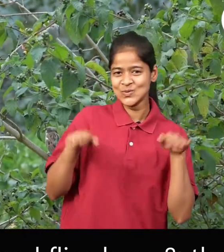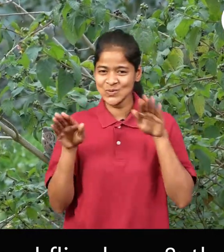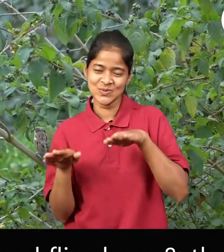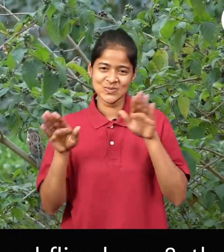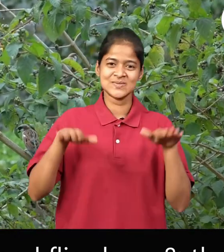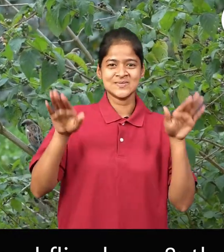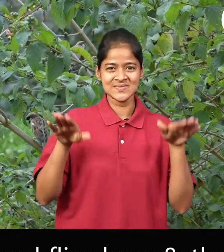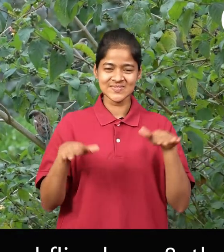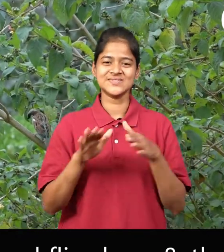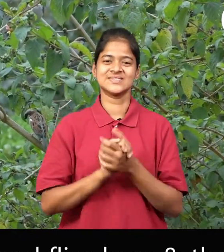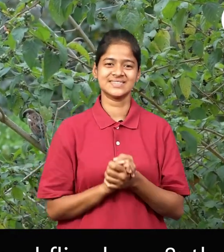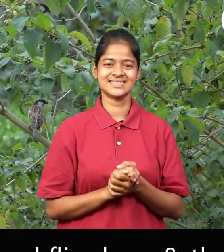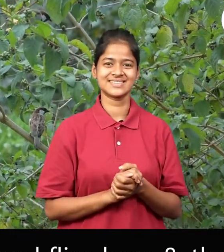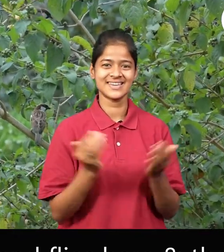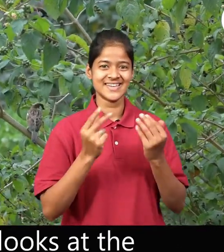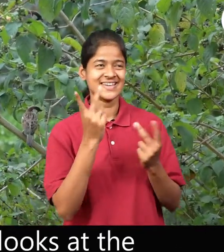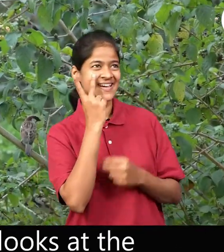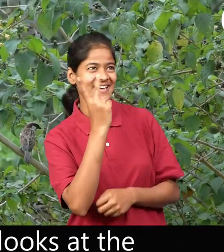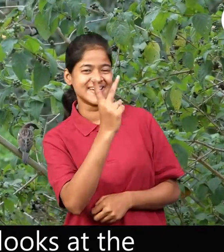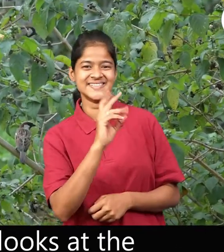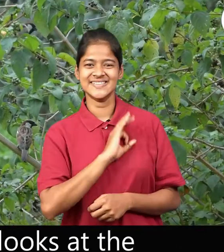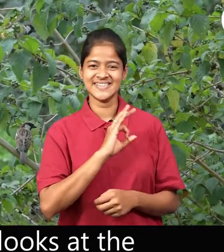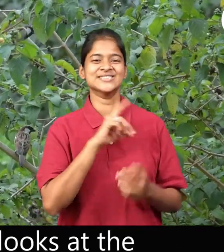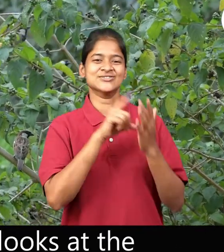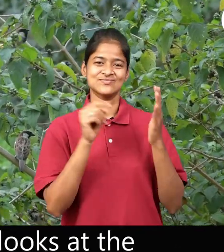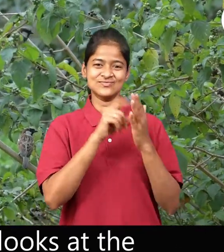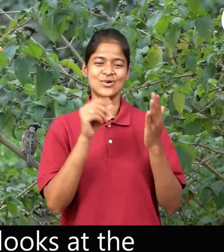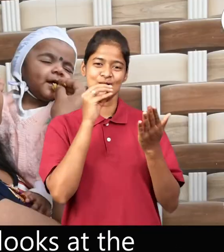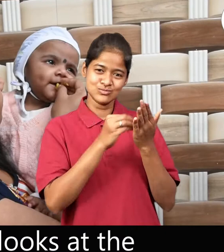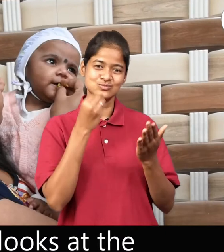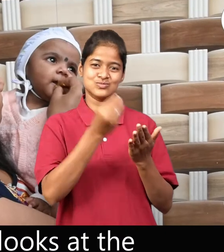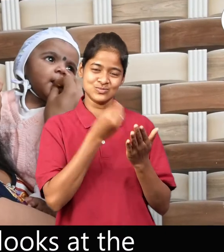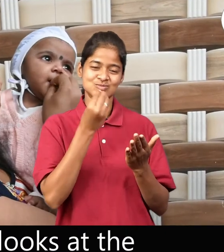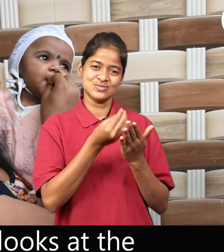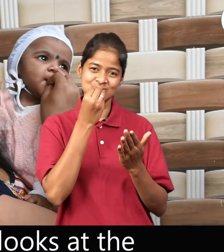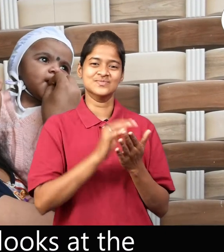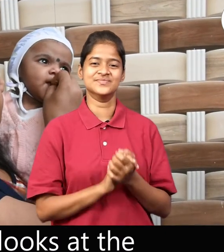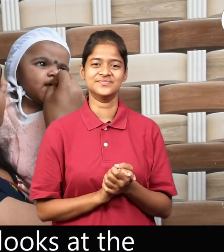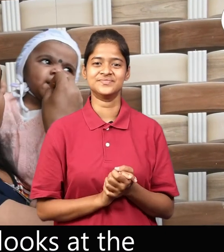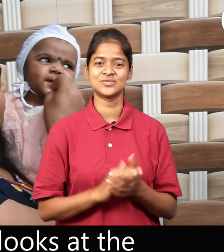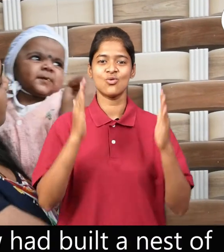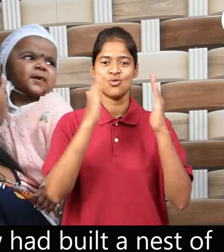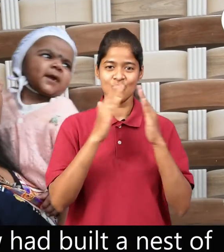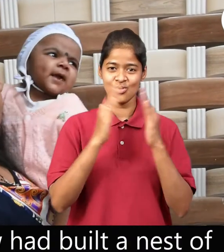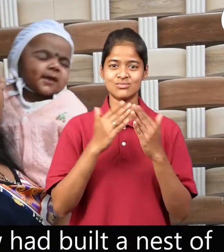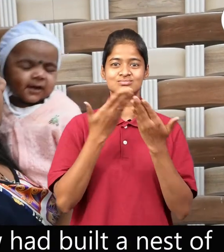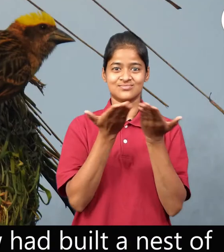flies here and there the baby looks at the sparrow and eats soft rice once the sparrow had built a nest of grass